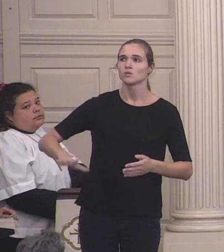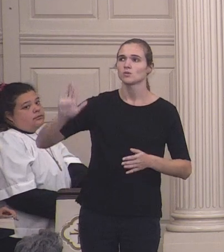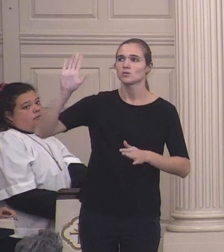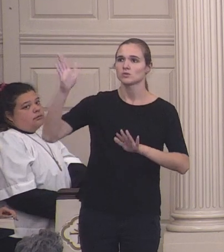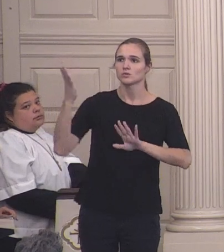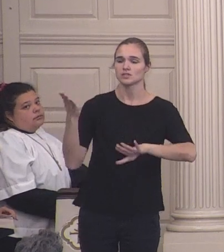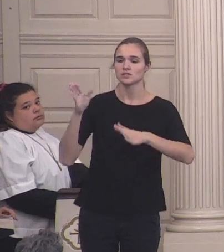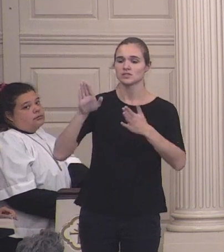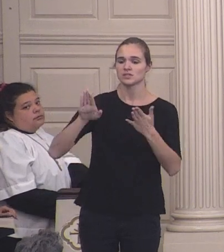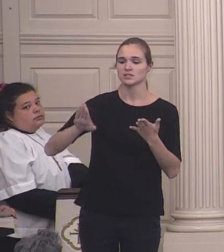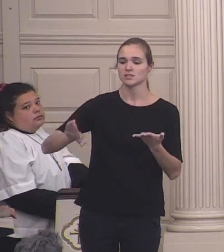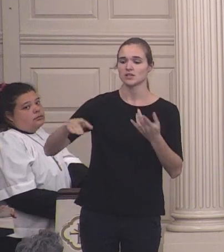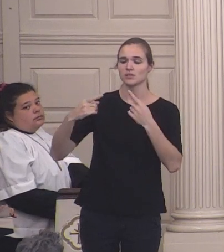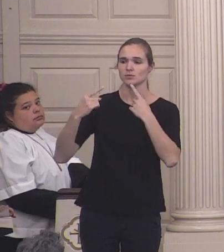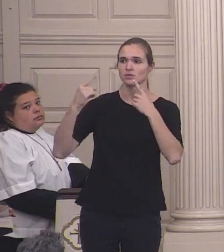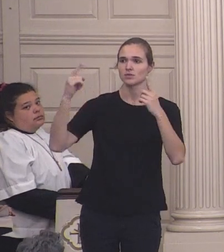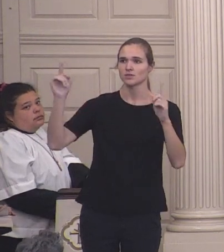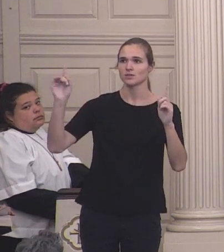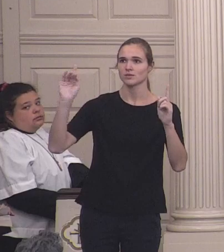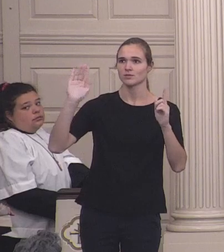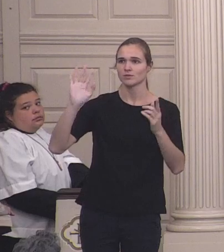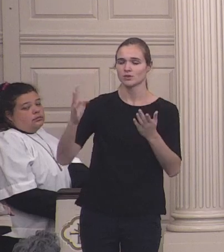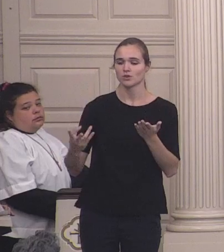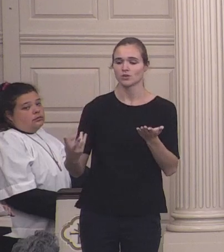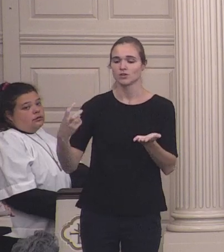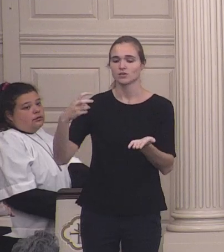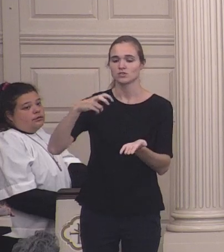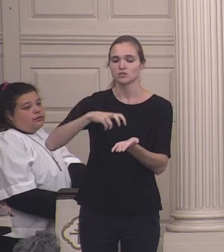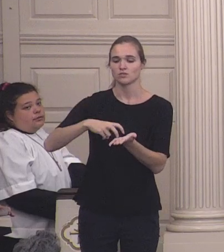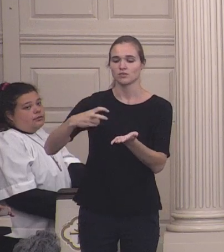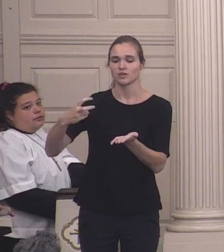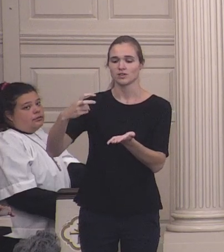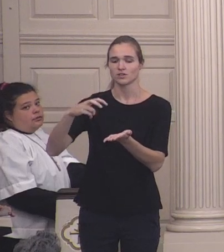O Lord, and profess your